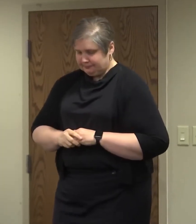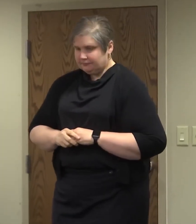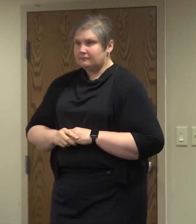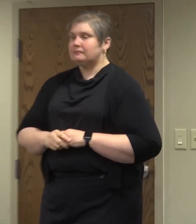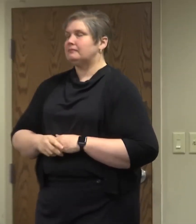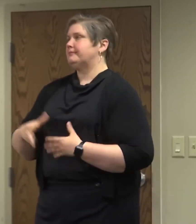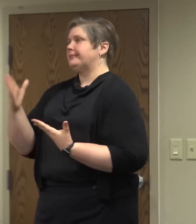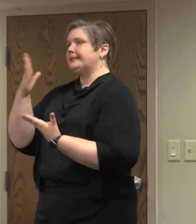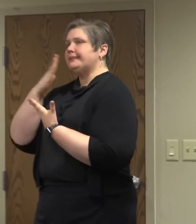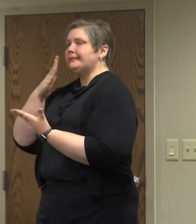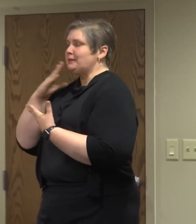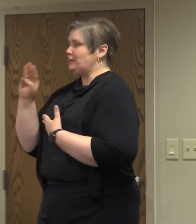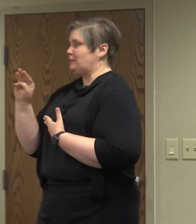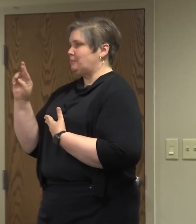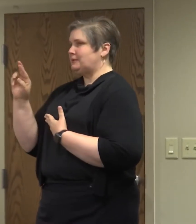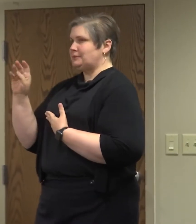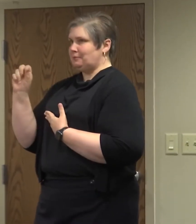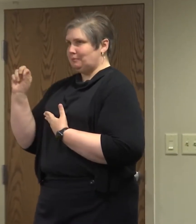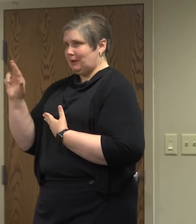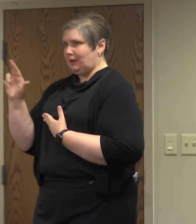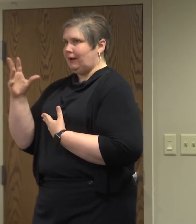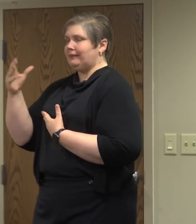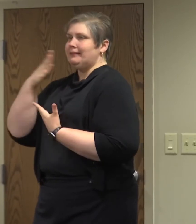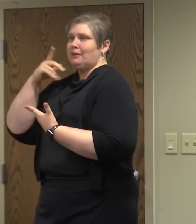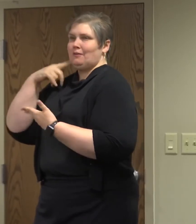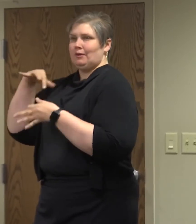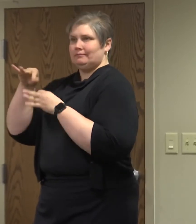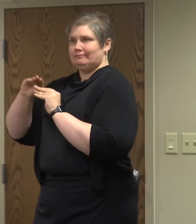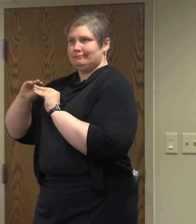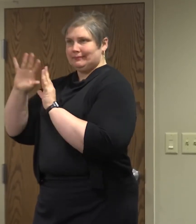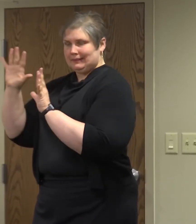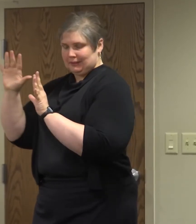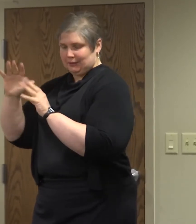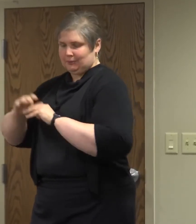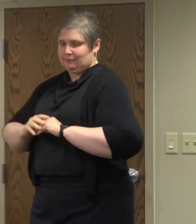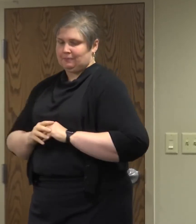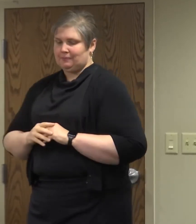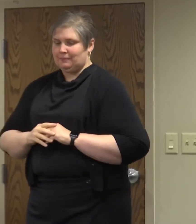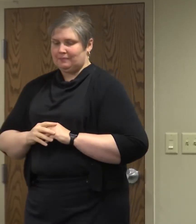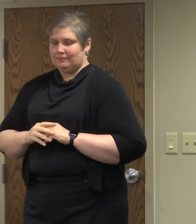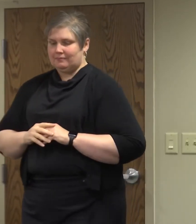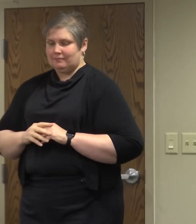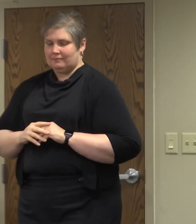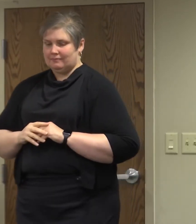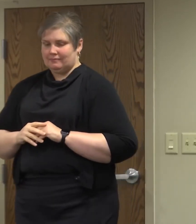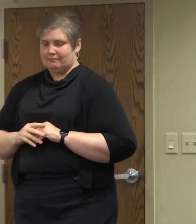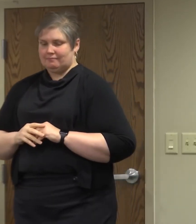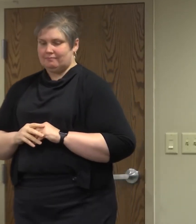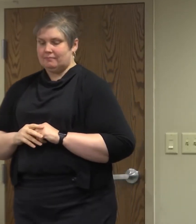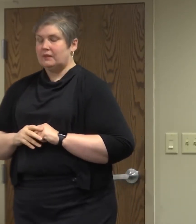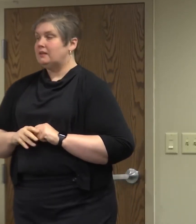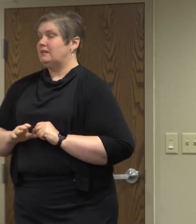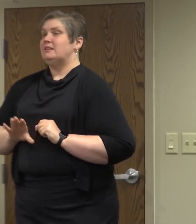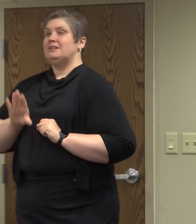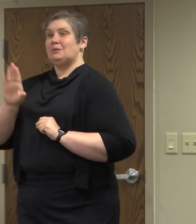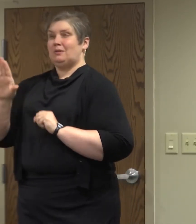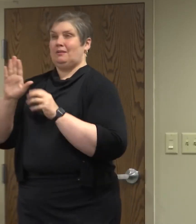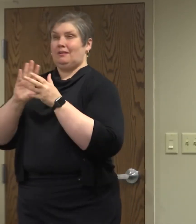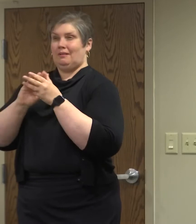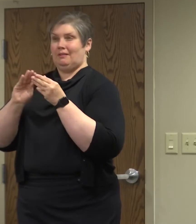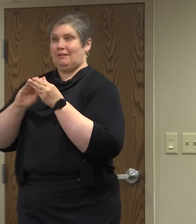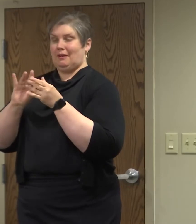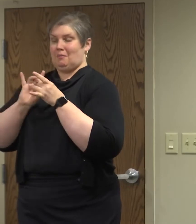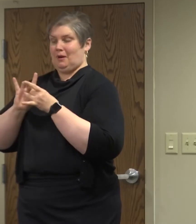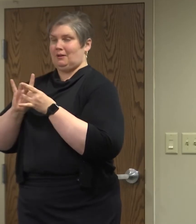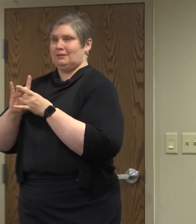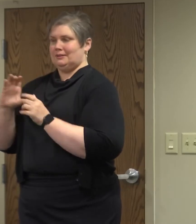Thank you, Mr. Mayor, and thank you for that clarity. The story you told about the chairman is spot